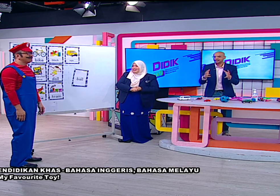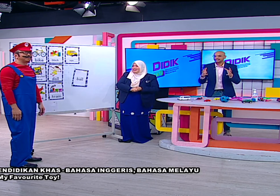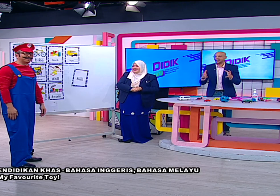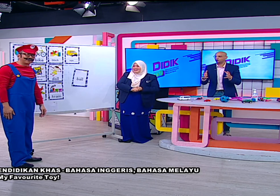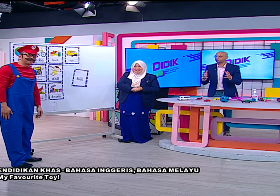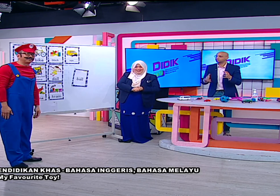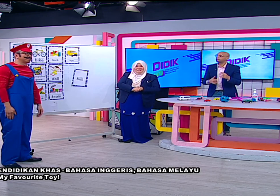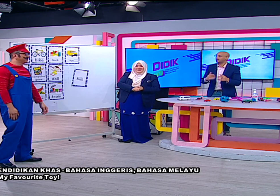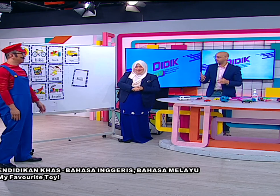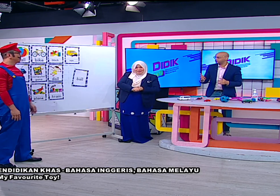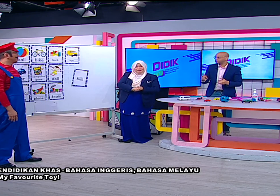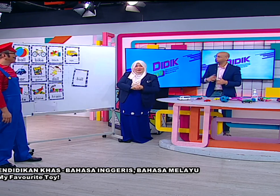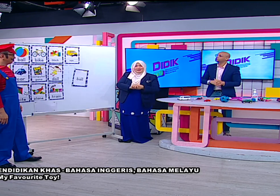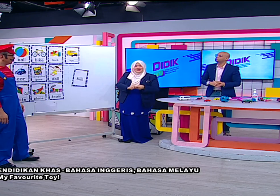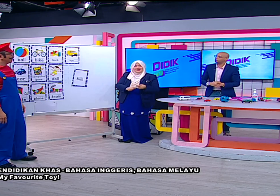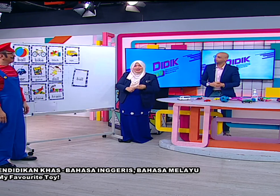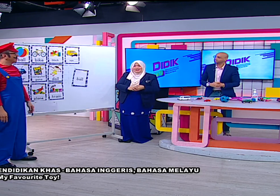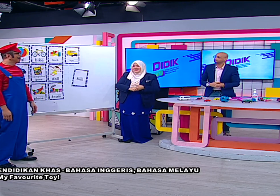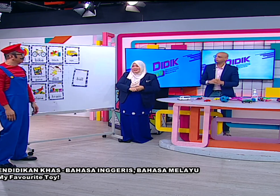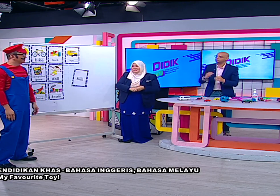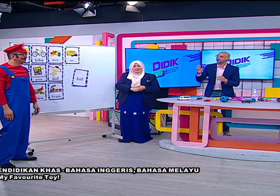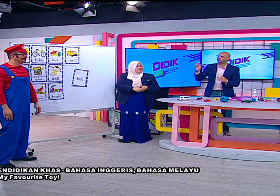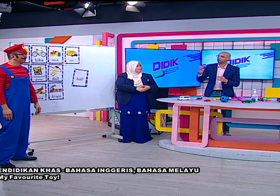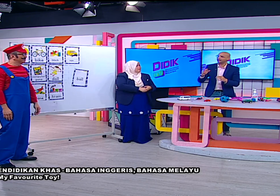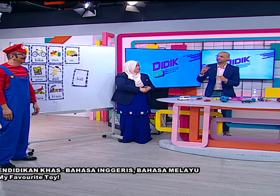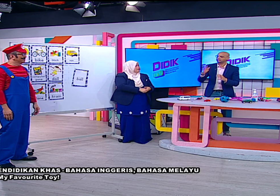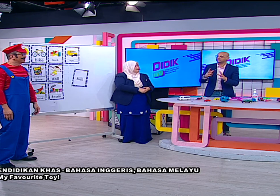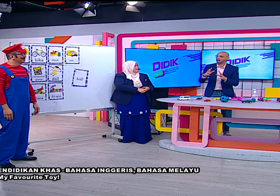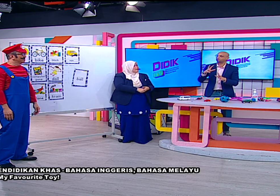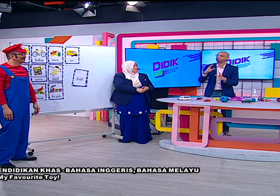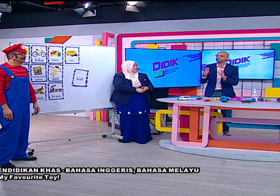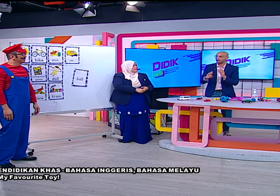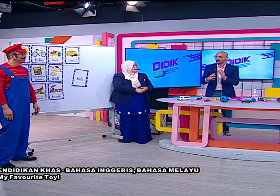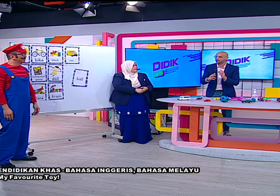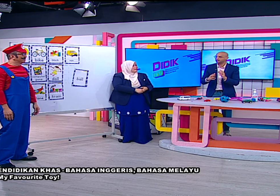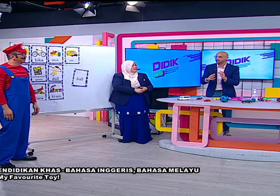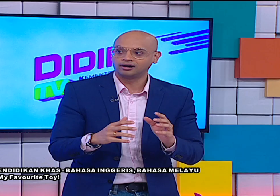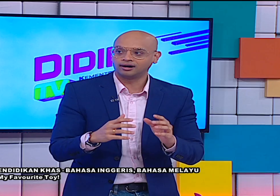this. There are also some parents who are watching. Maybe we can go and teach them how to